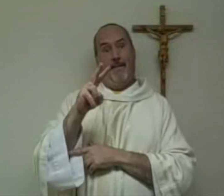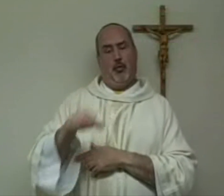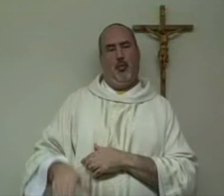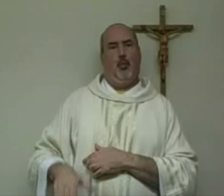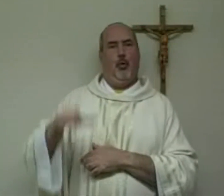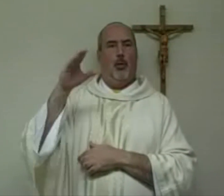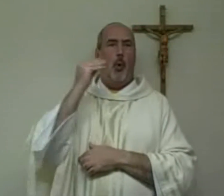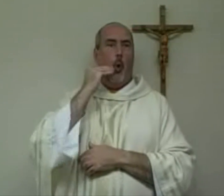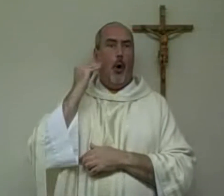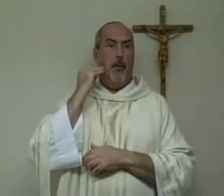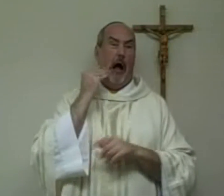house.